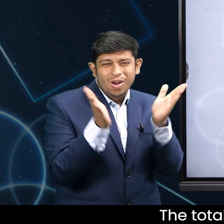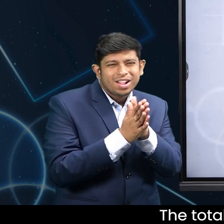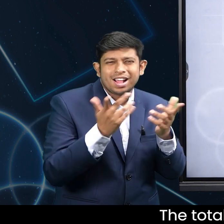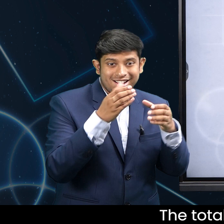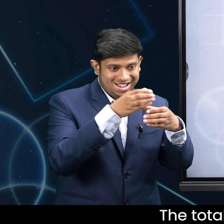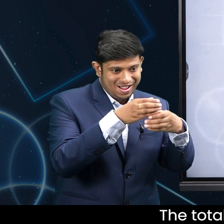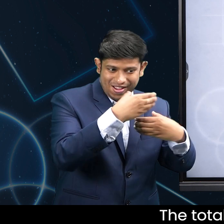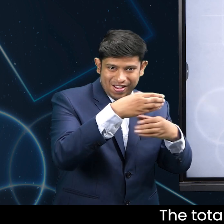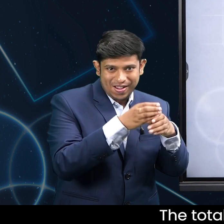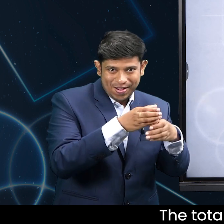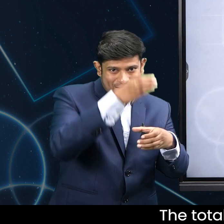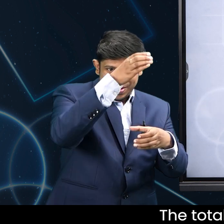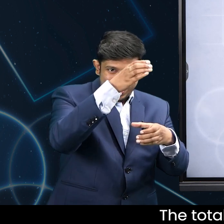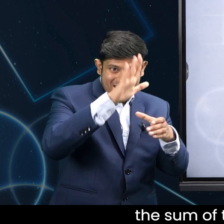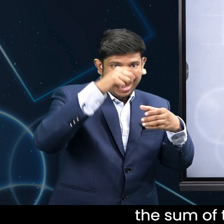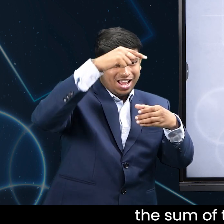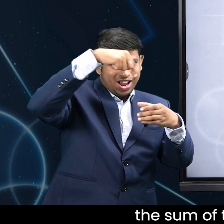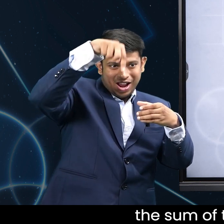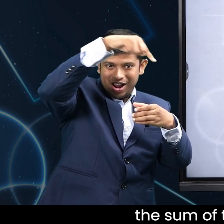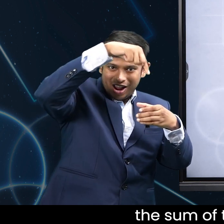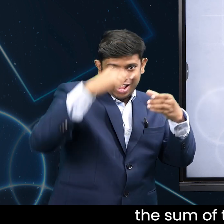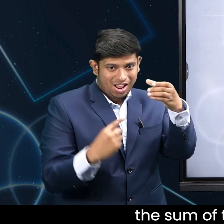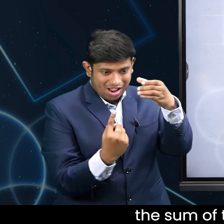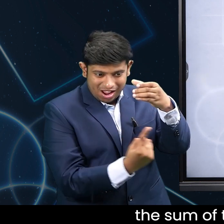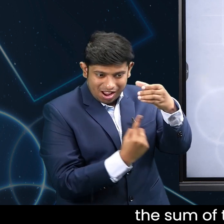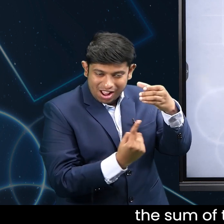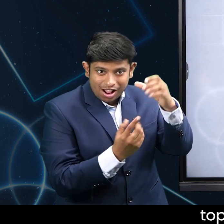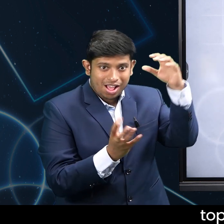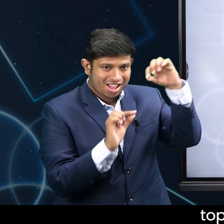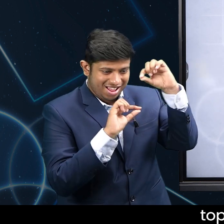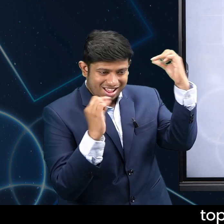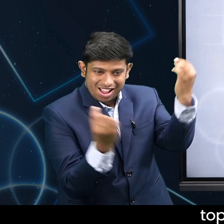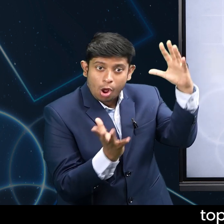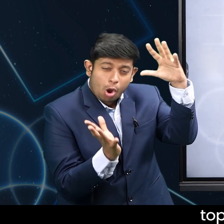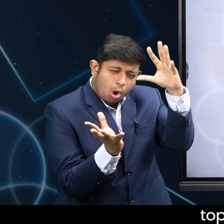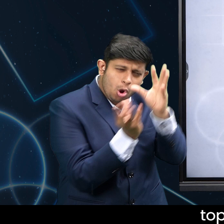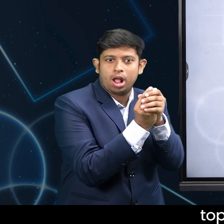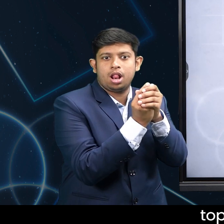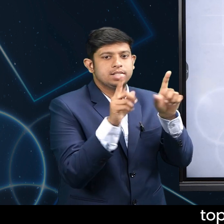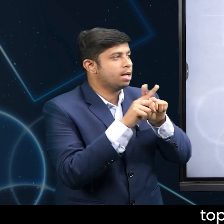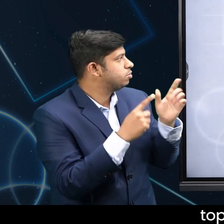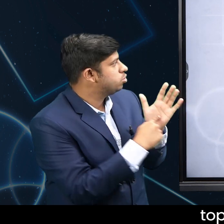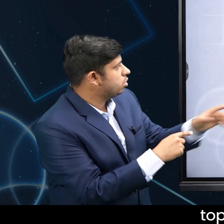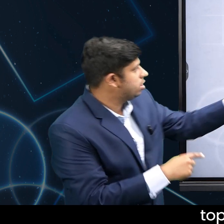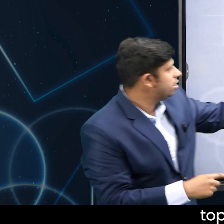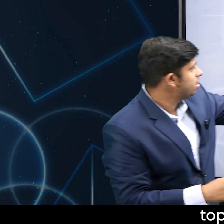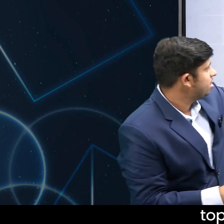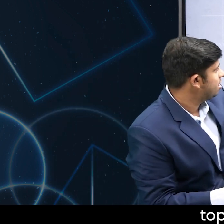The total surface area of the cylinder is the sum of the curved surface of the cylinder, top and bottom circle